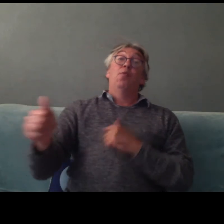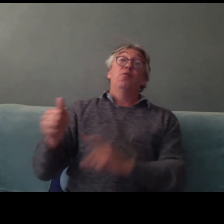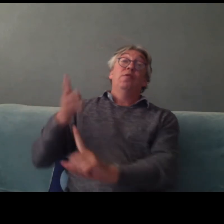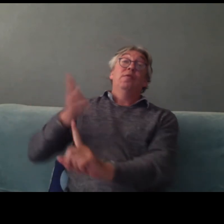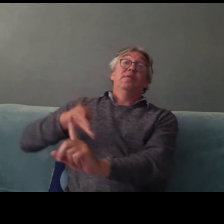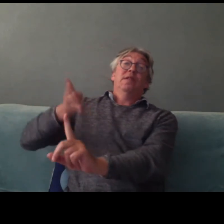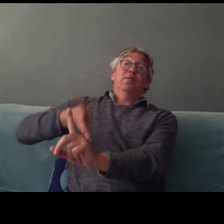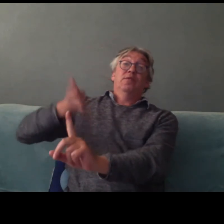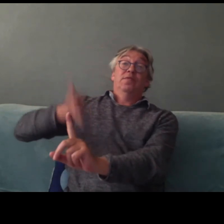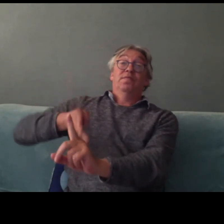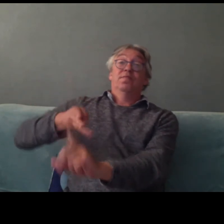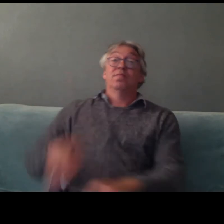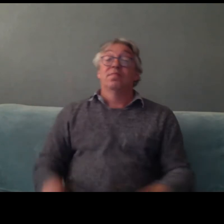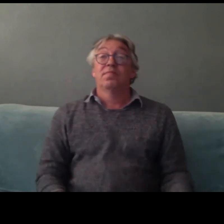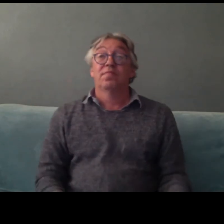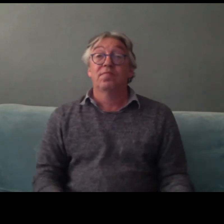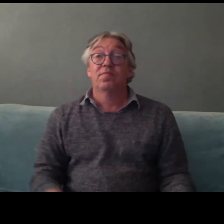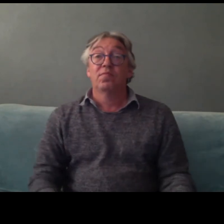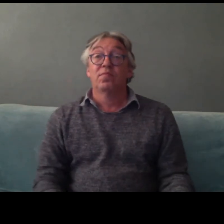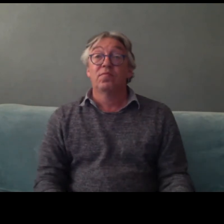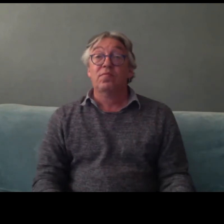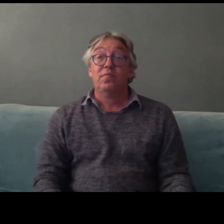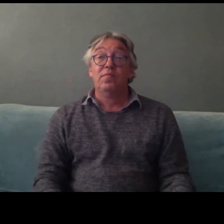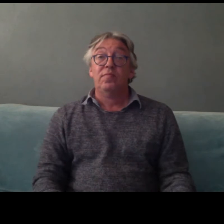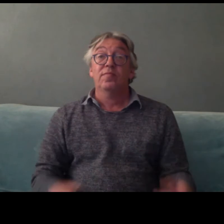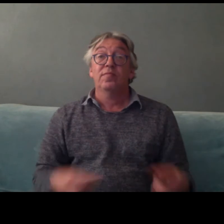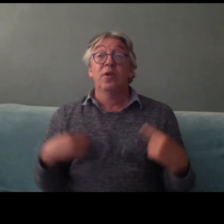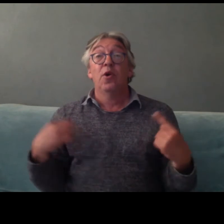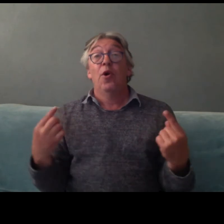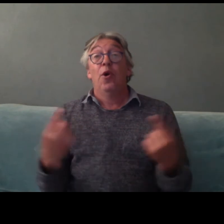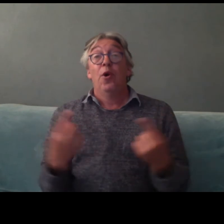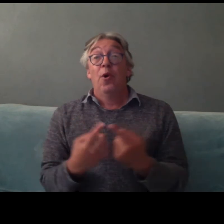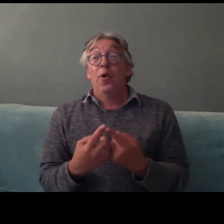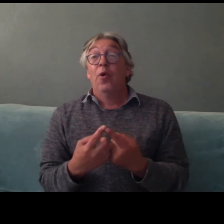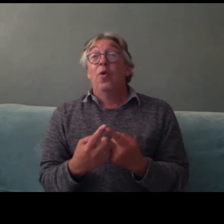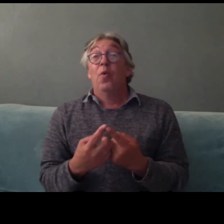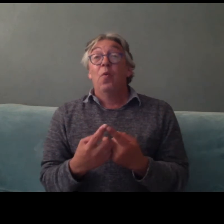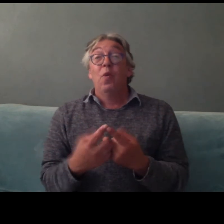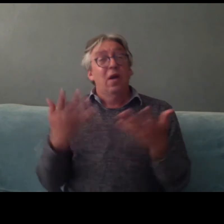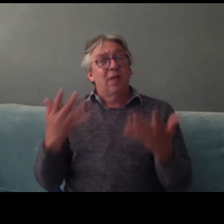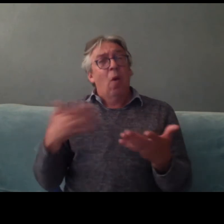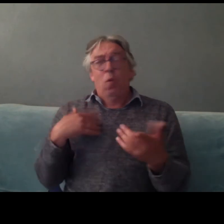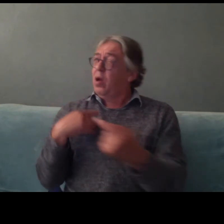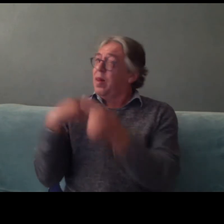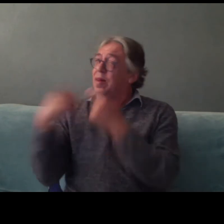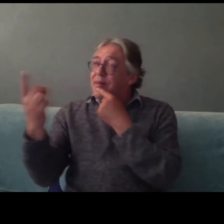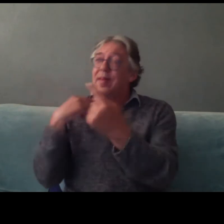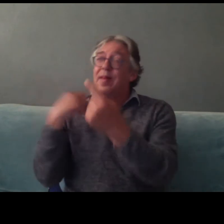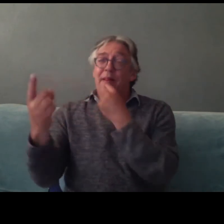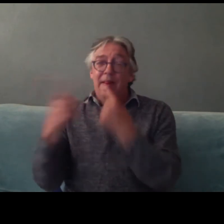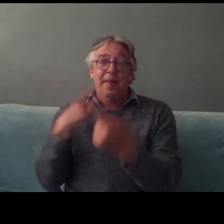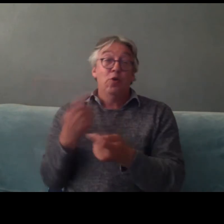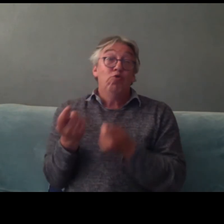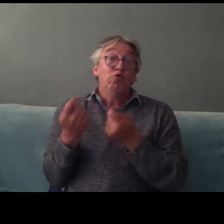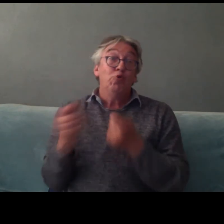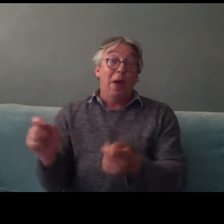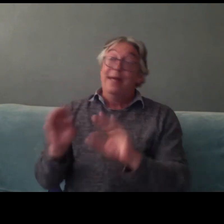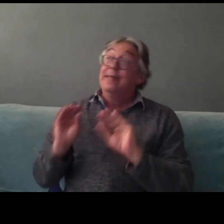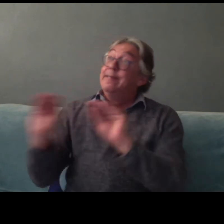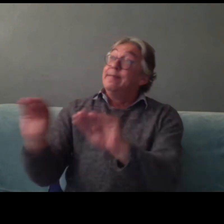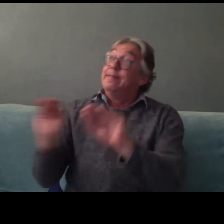of Disabilities. We are maybe trying to them and try to explain what social model of disabilities mean. I'm